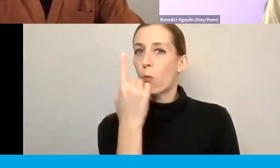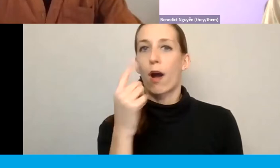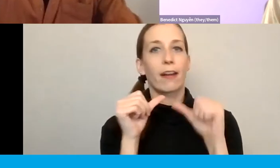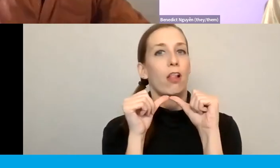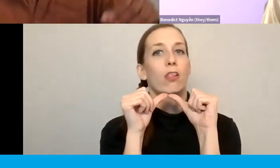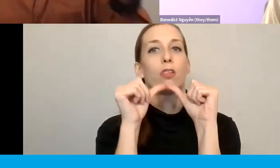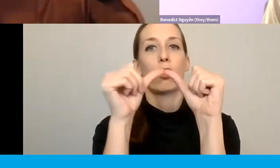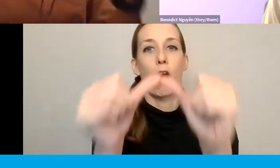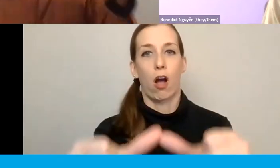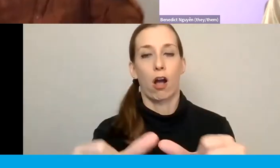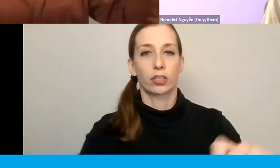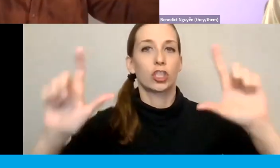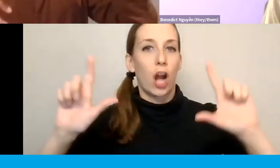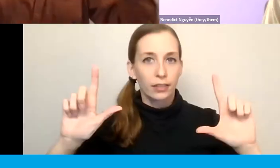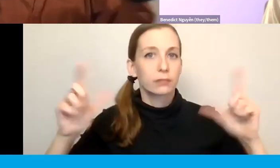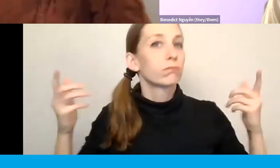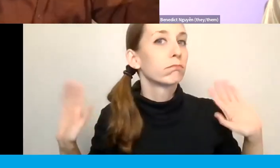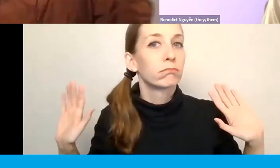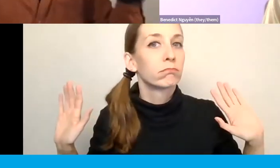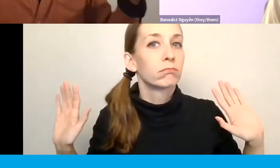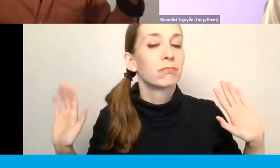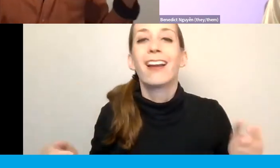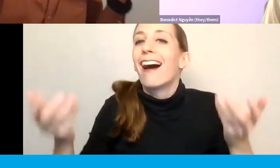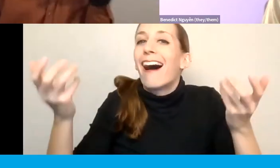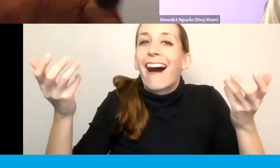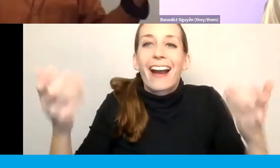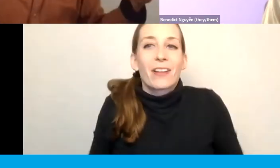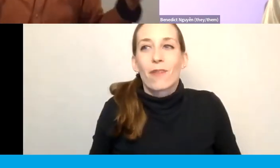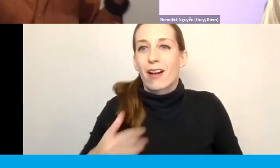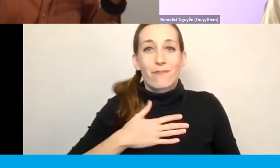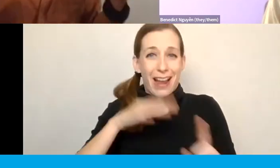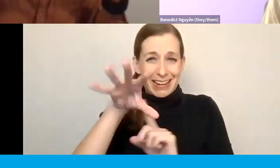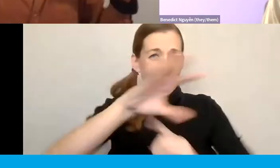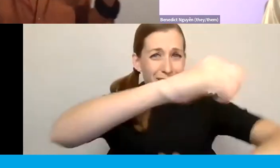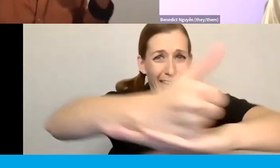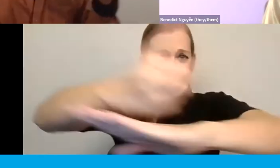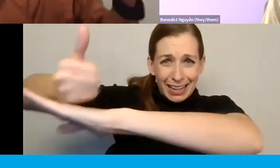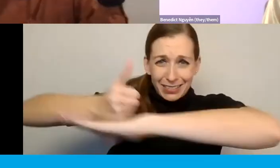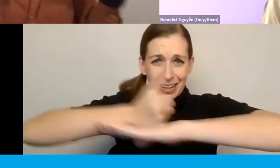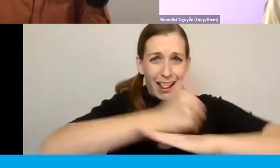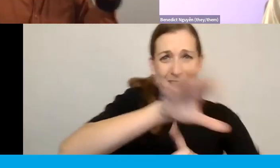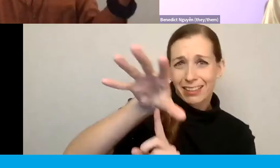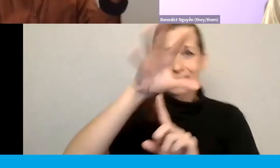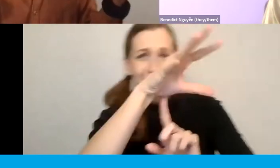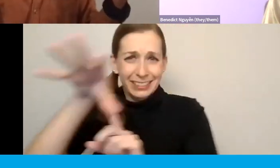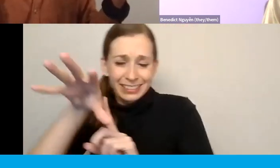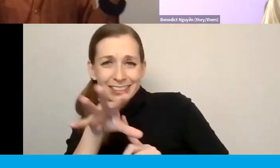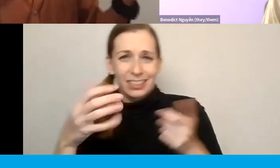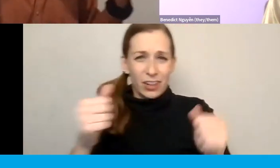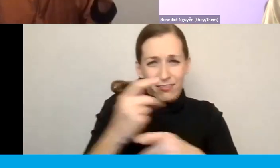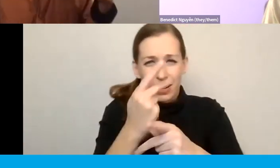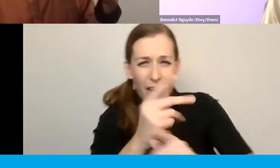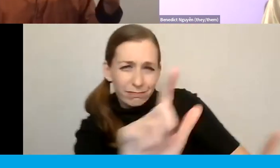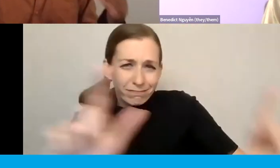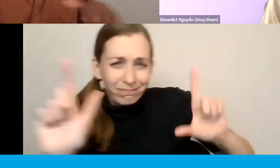in setting up my camera at 8 different angles and figuring out how to get like the perfect sexy shot from of